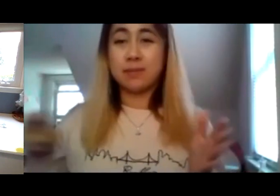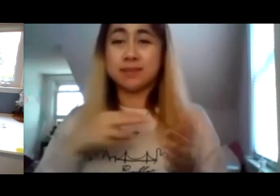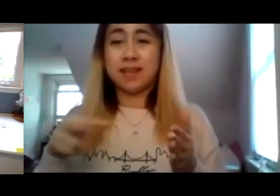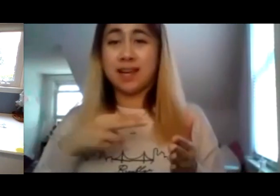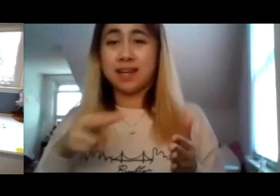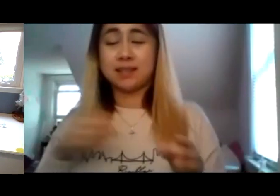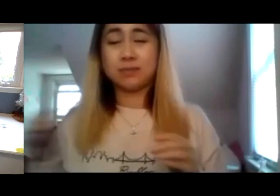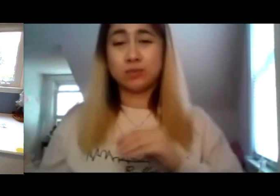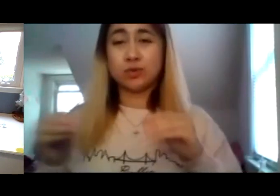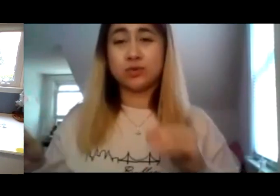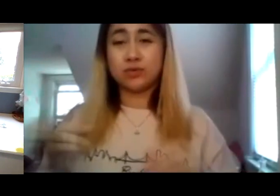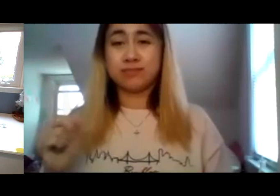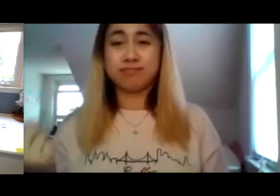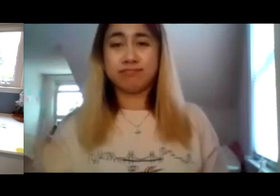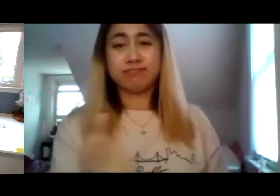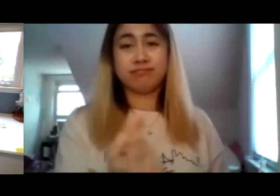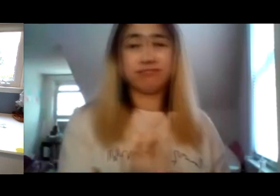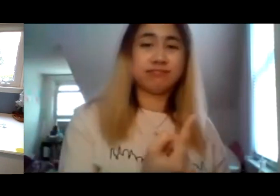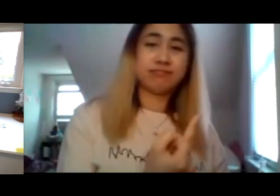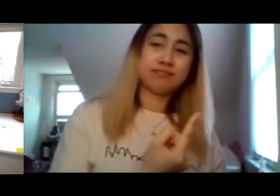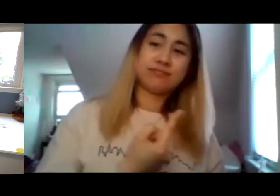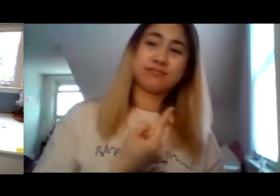crab dance,